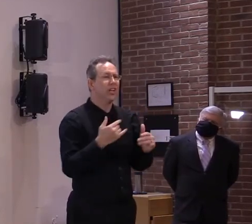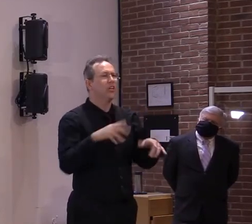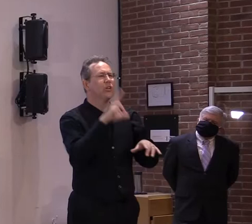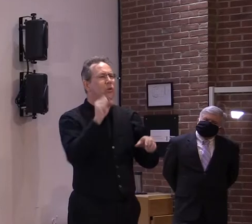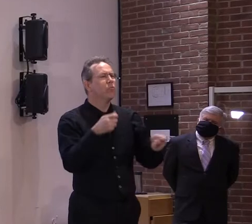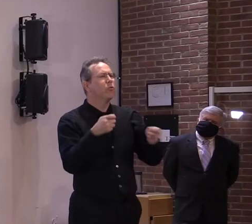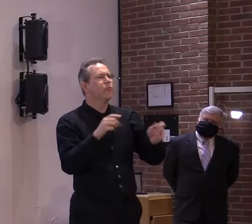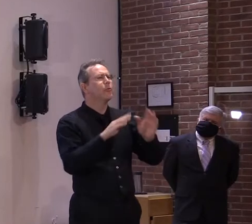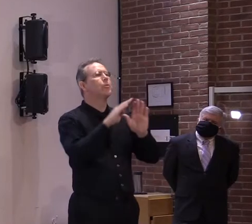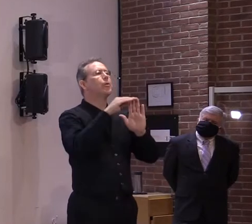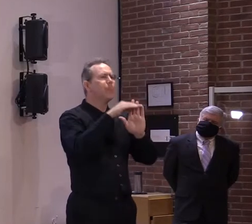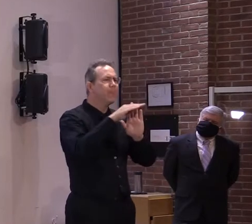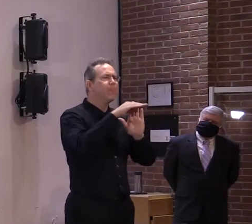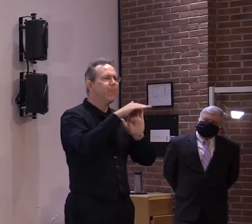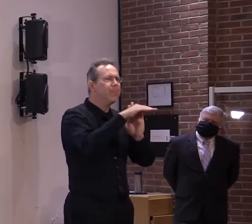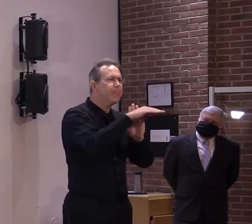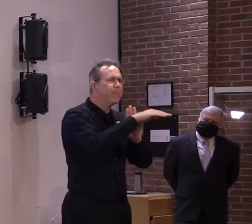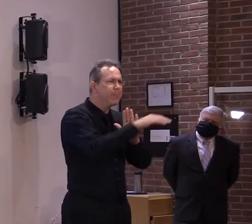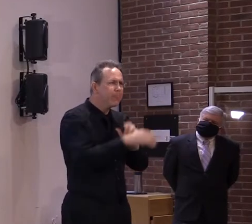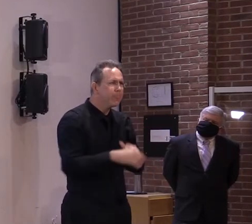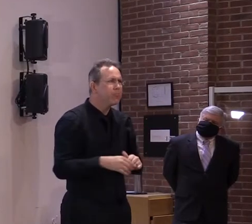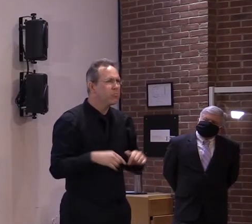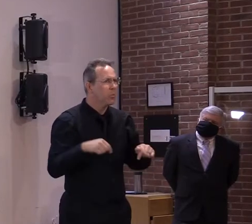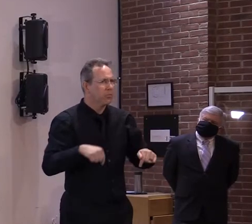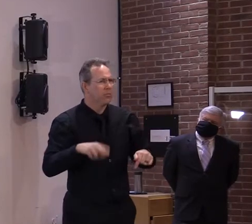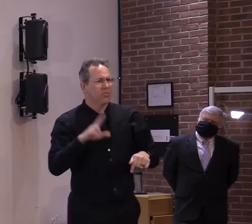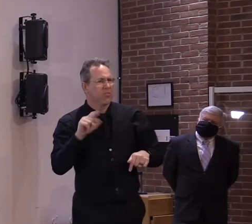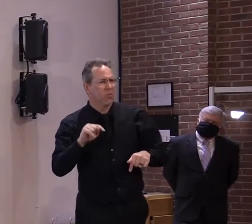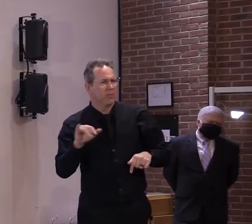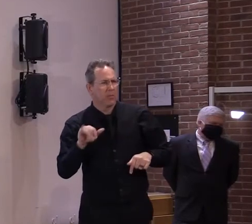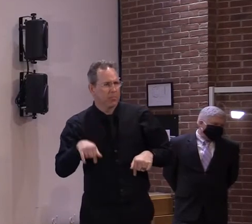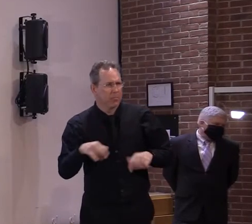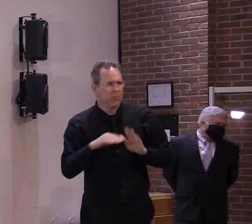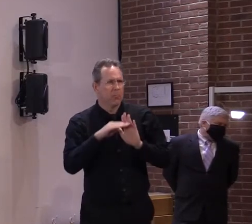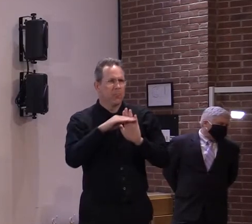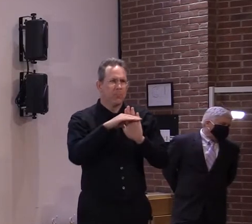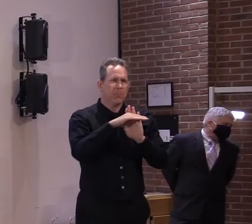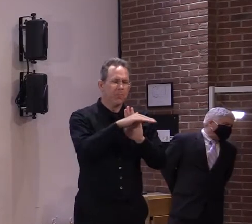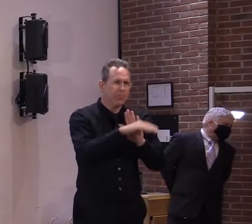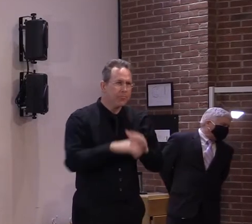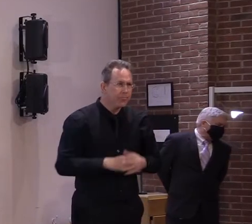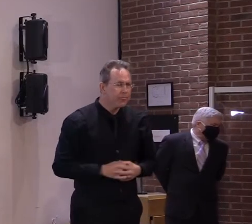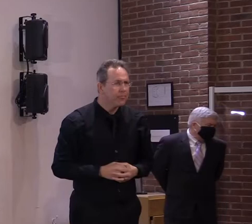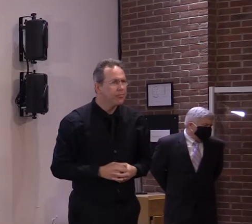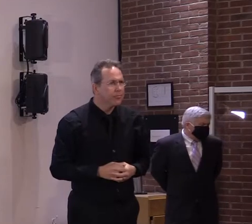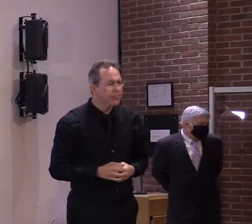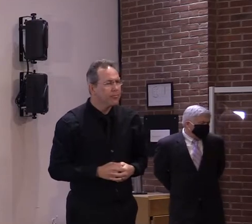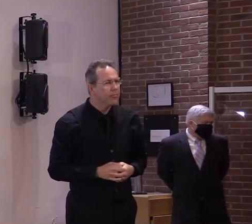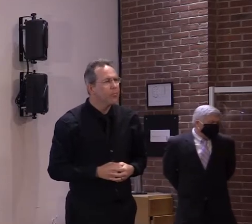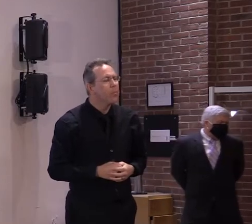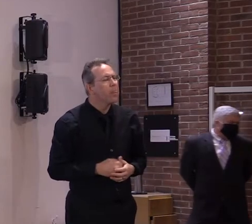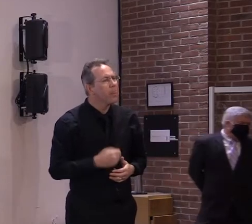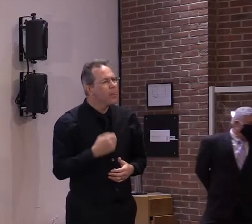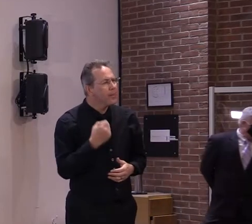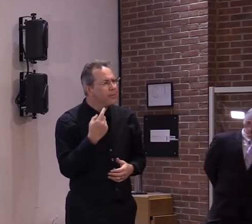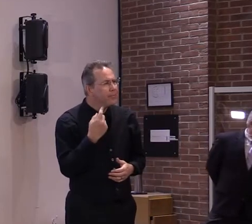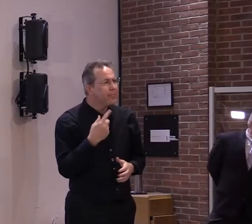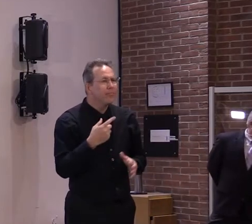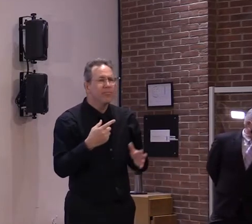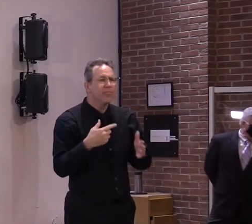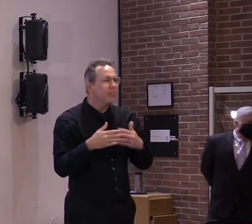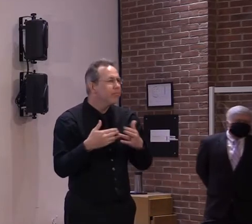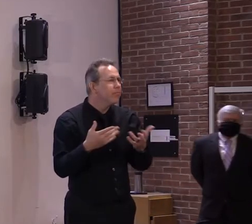continue in the direction we're going just as well, because that means even with variant strains and their increase